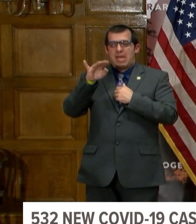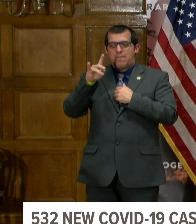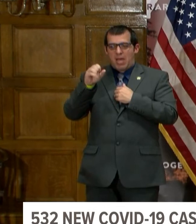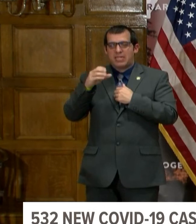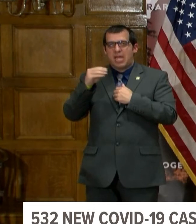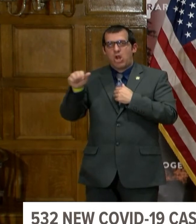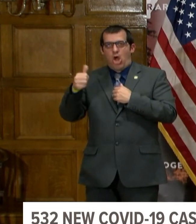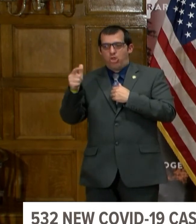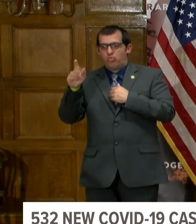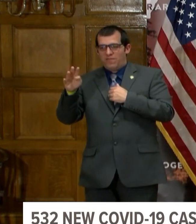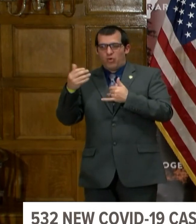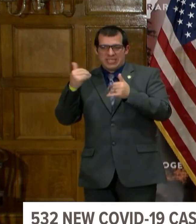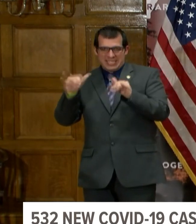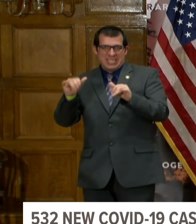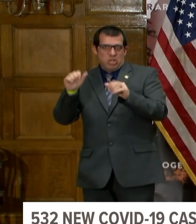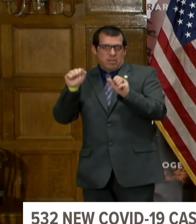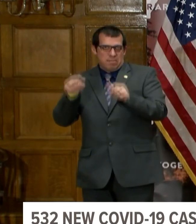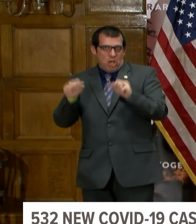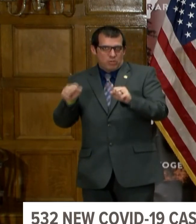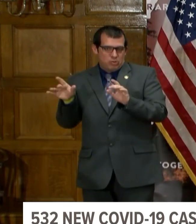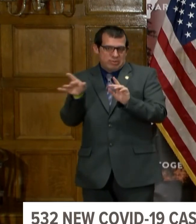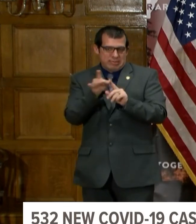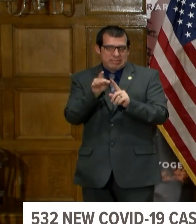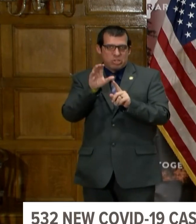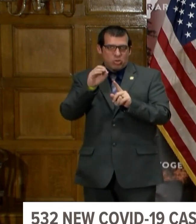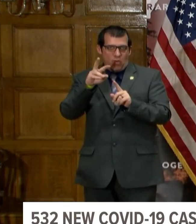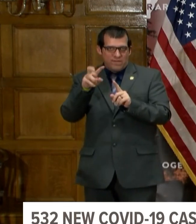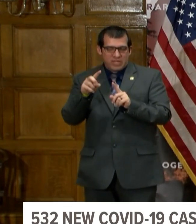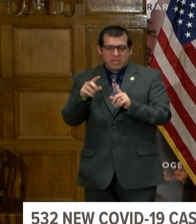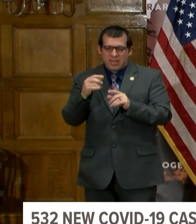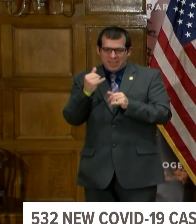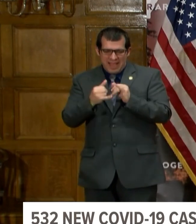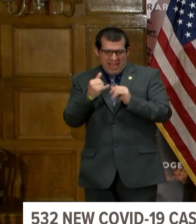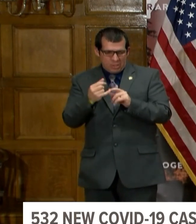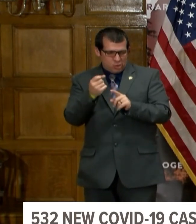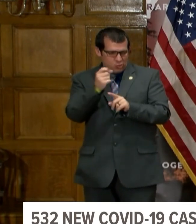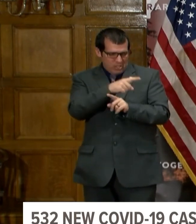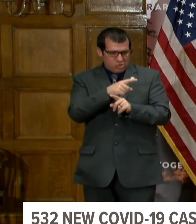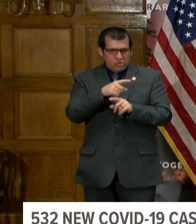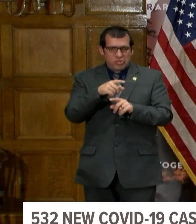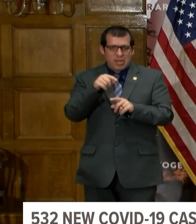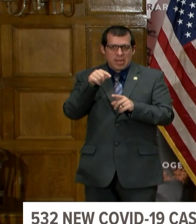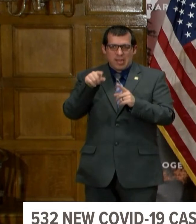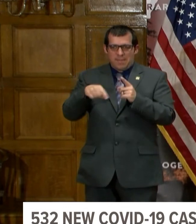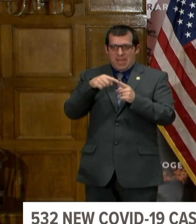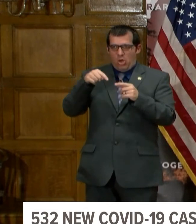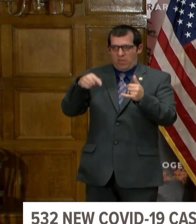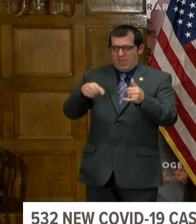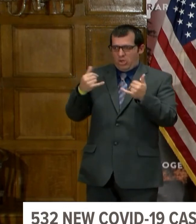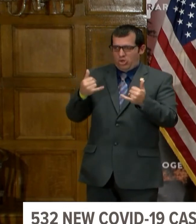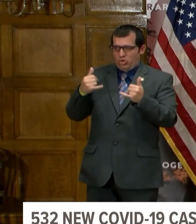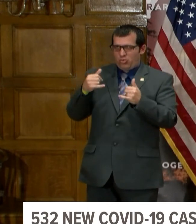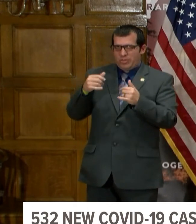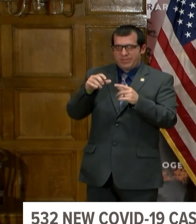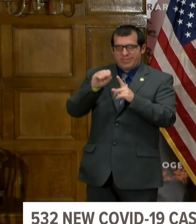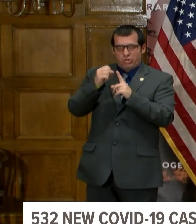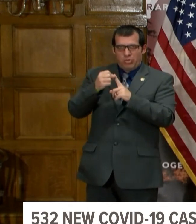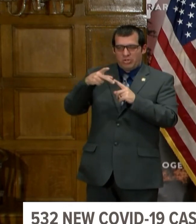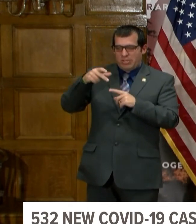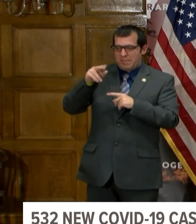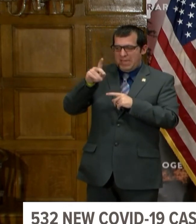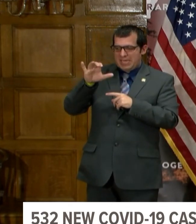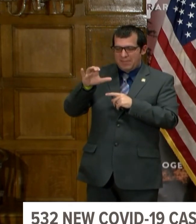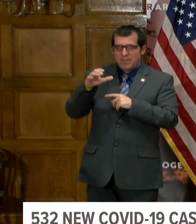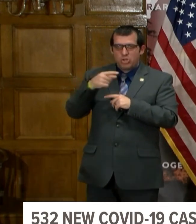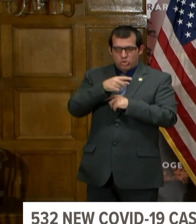COVID. So kind of going off the last question that was asked about the state of this pandemic in Arkansas, after looking at these